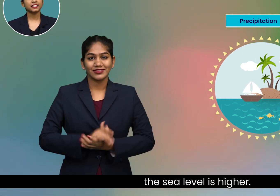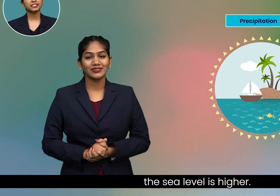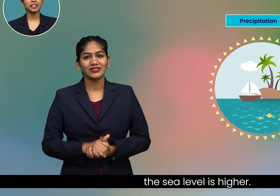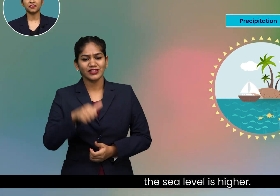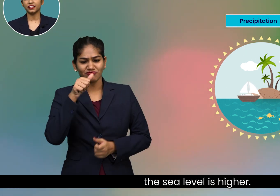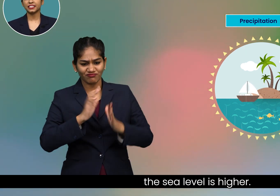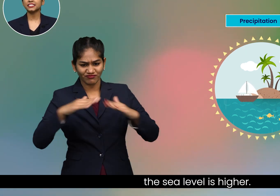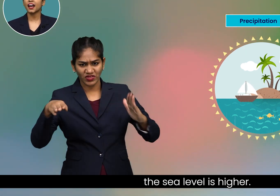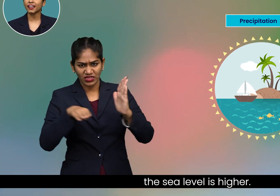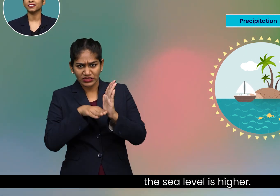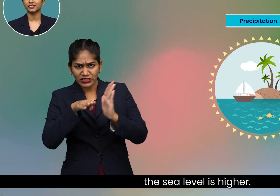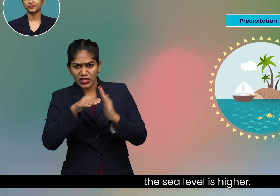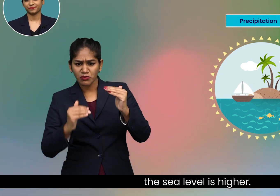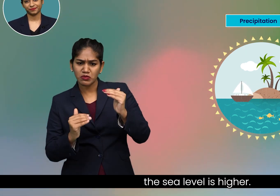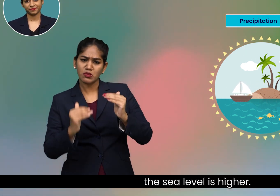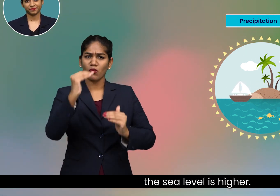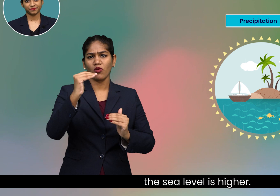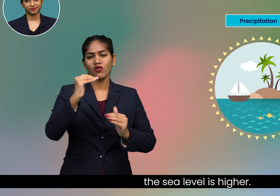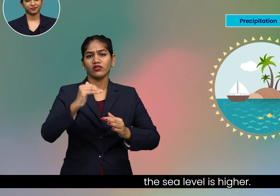Hence, the sea level is higher.